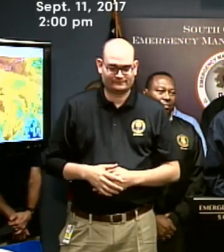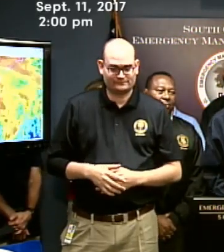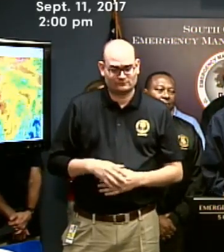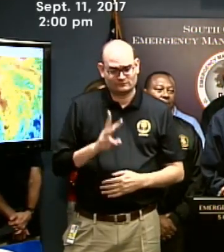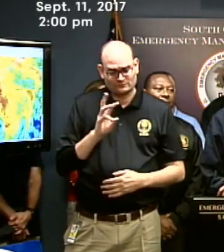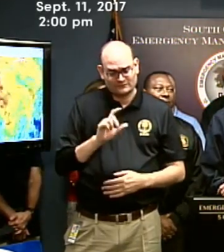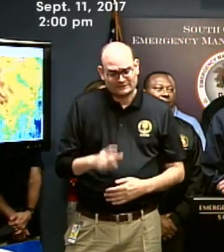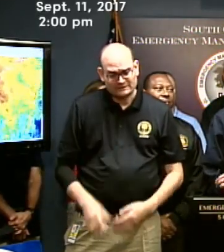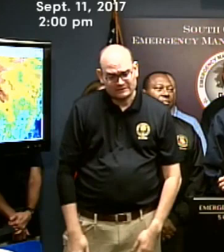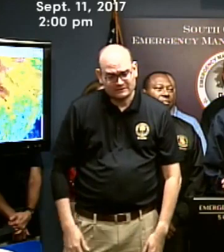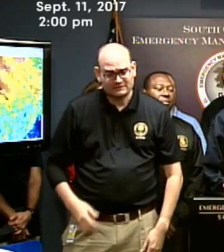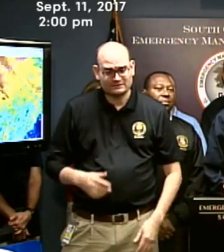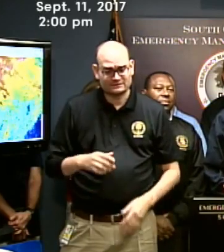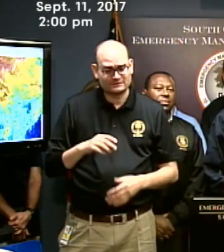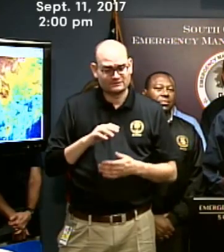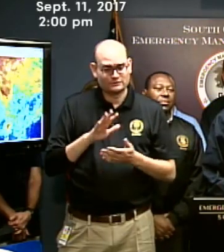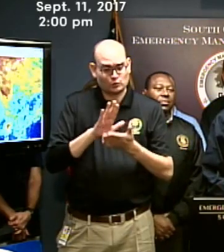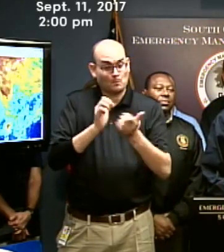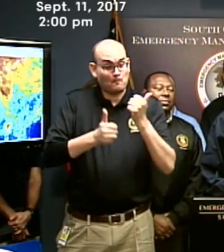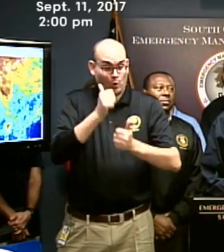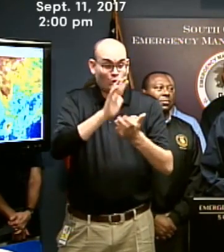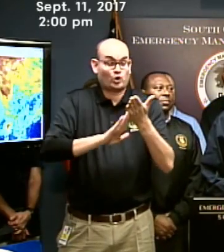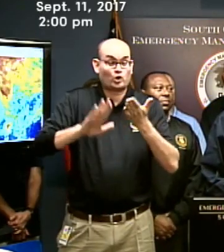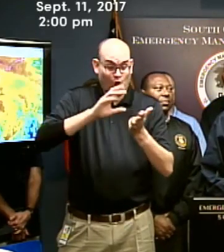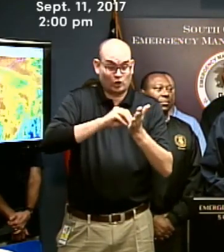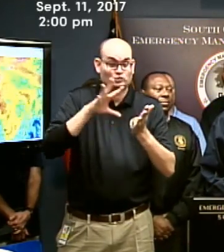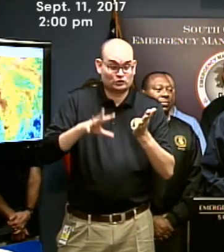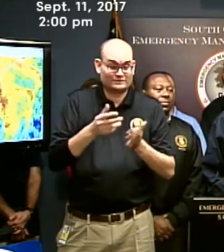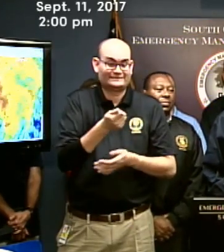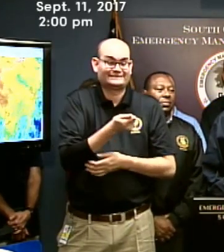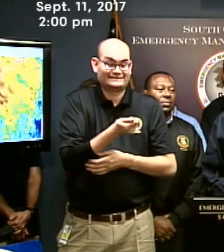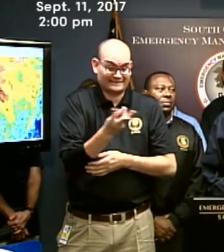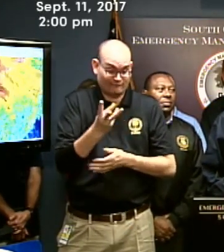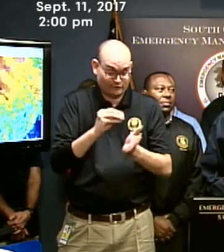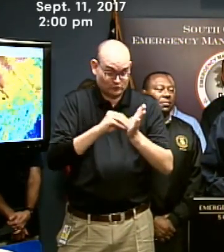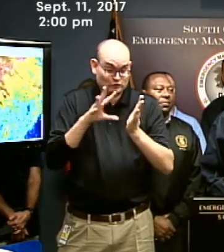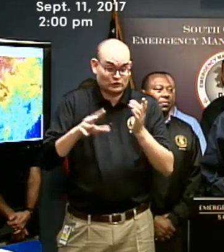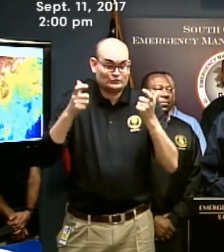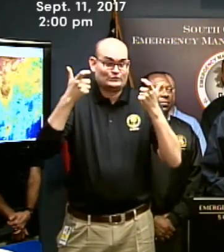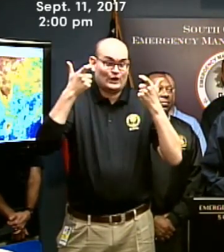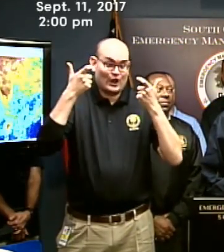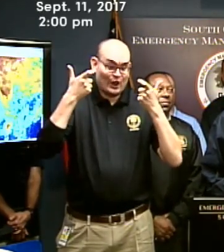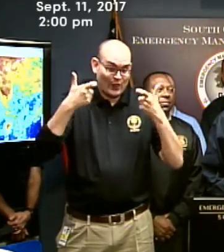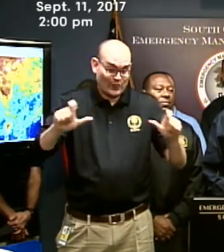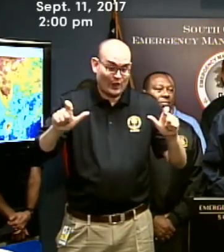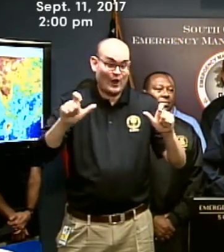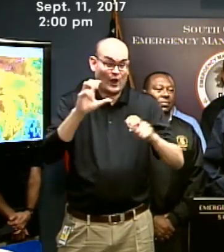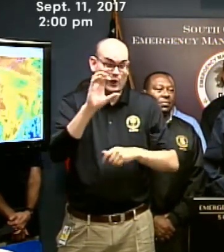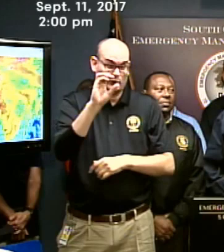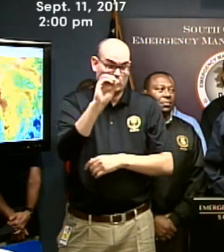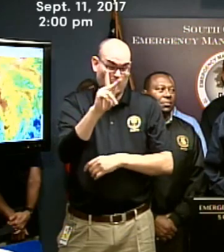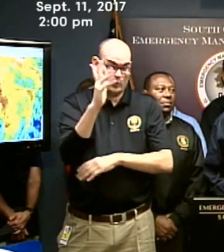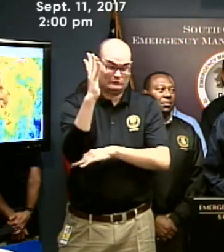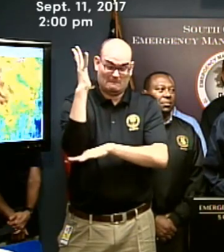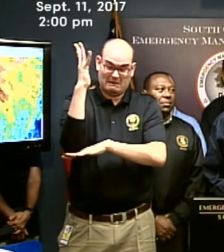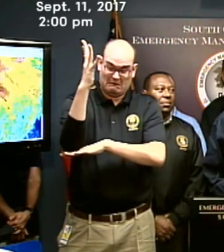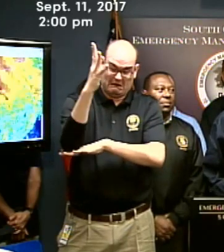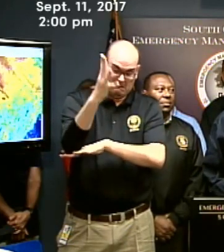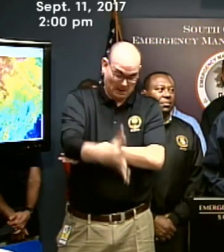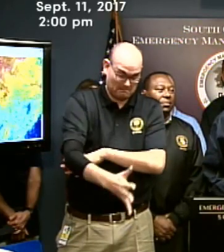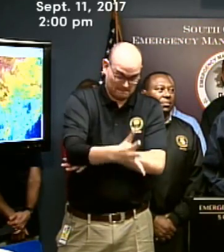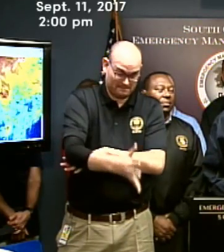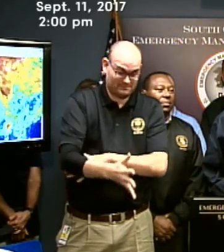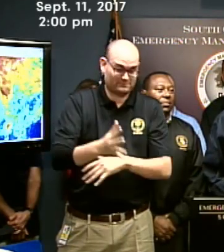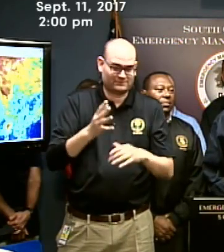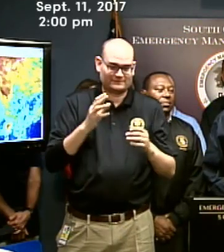those are college students there, and there's several buildings there, and there's a large oak tree that nobody suspected might fall